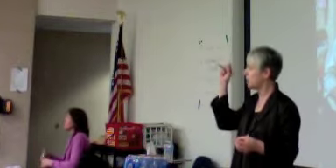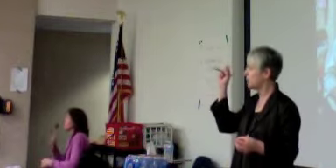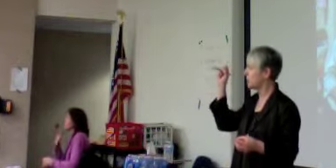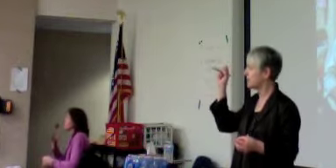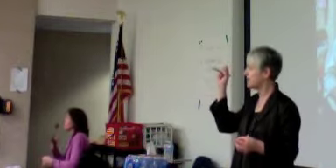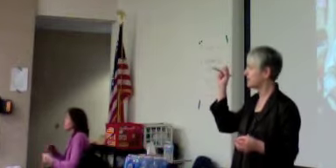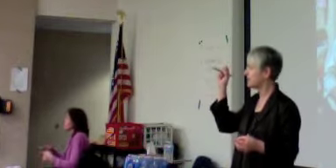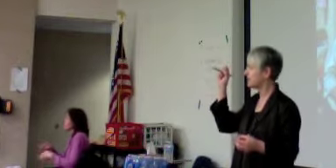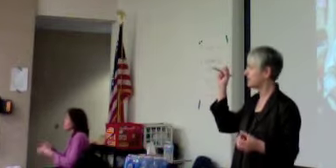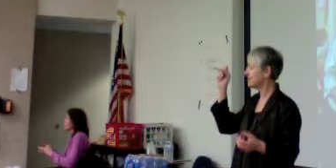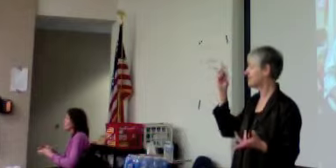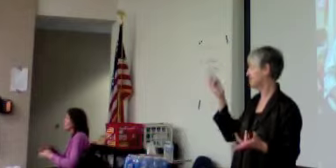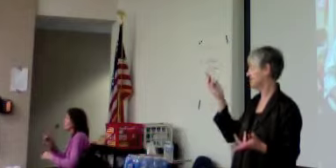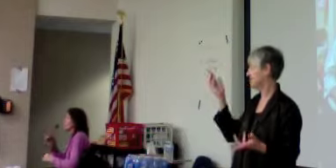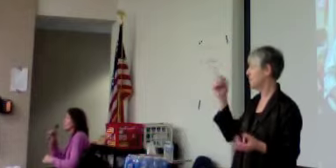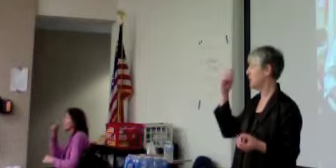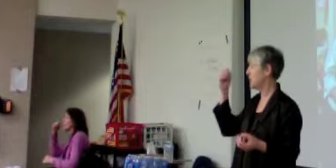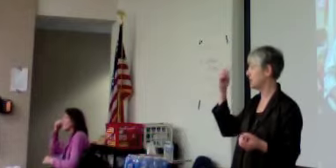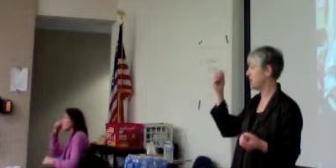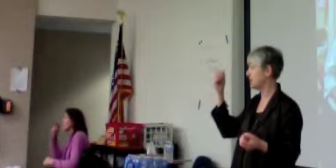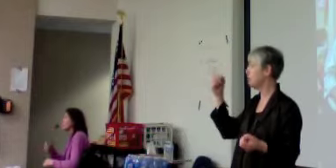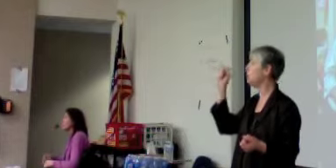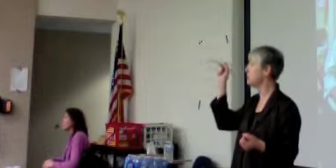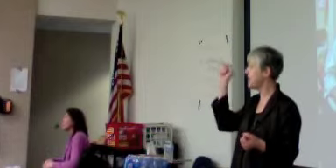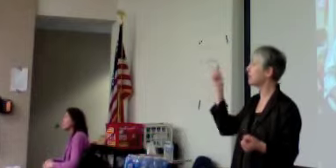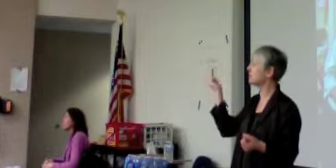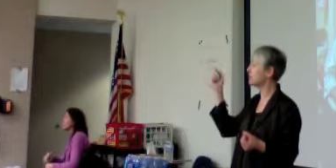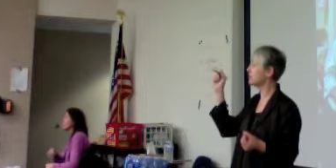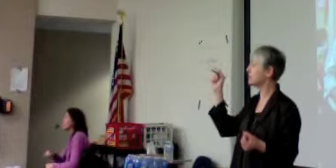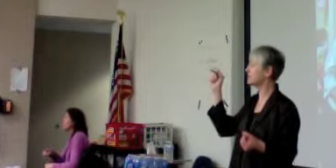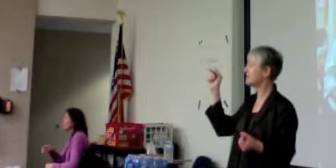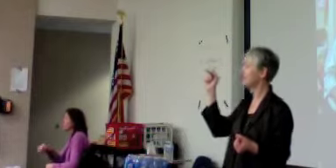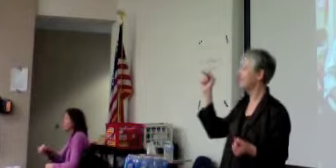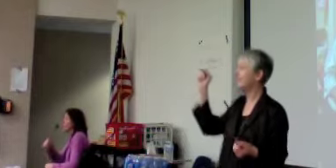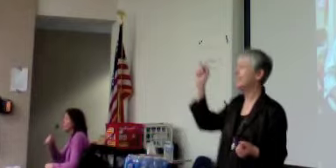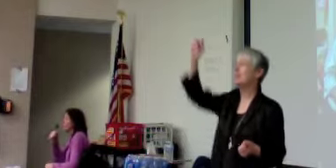interesting, important point. Play with that. You can be that girl.